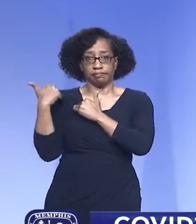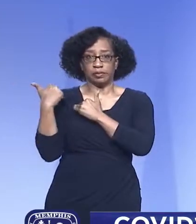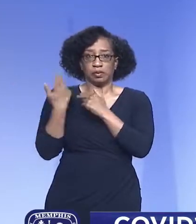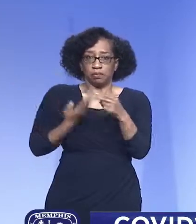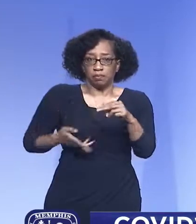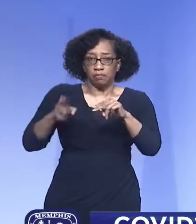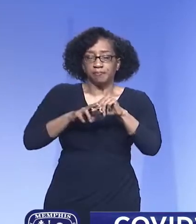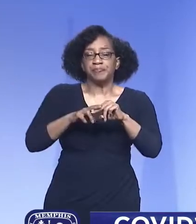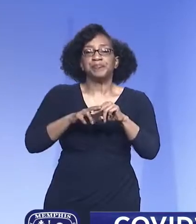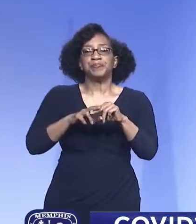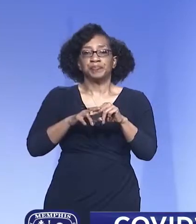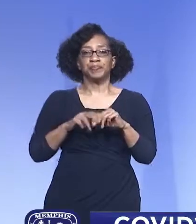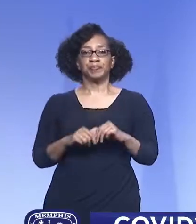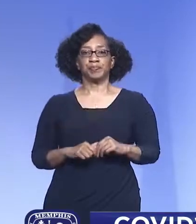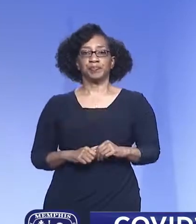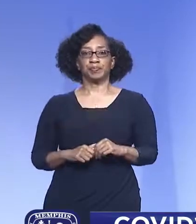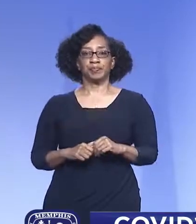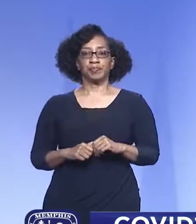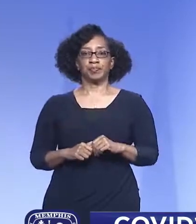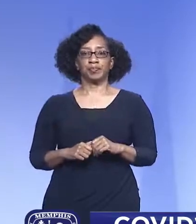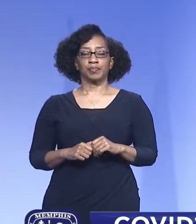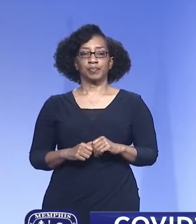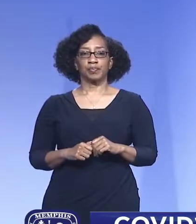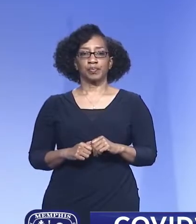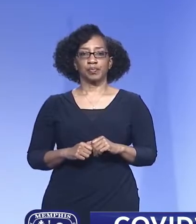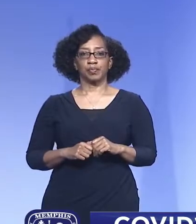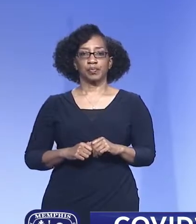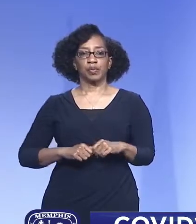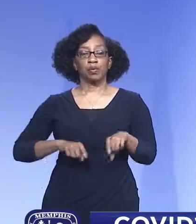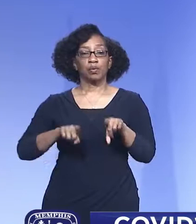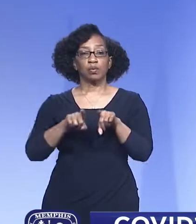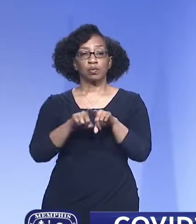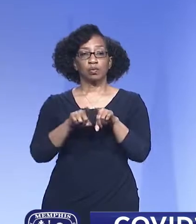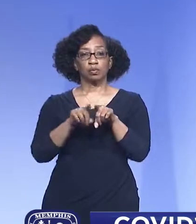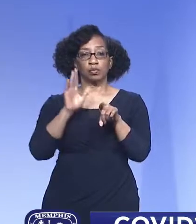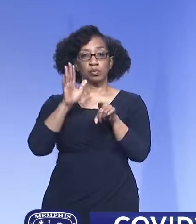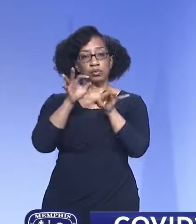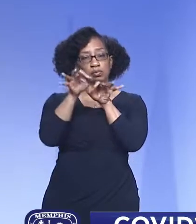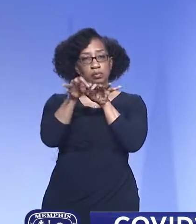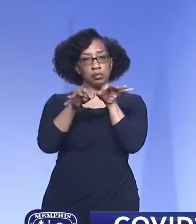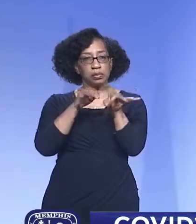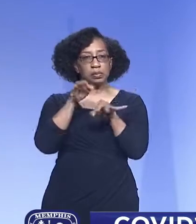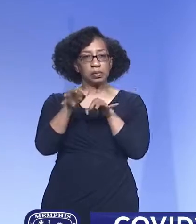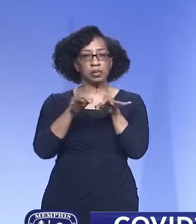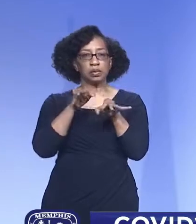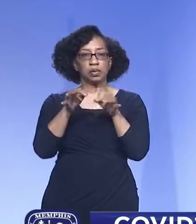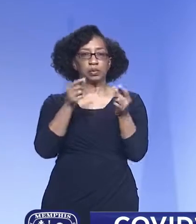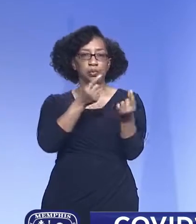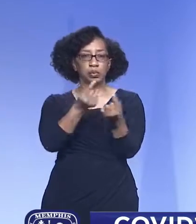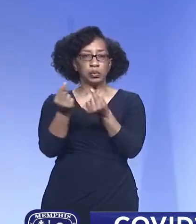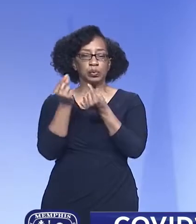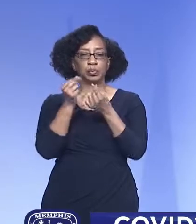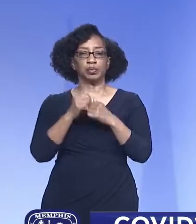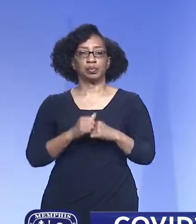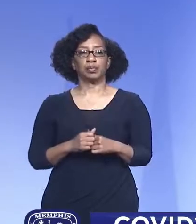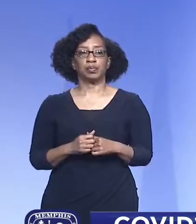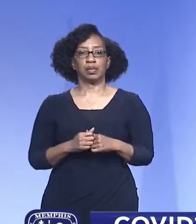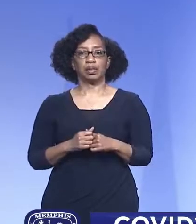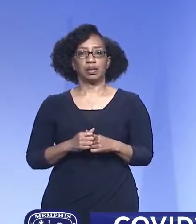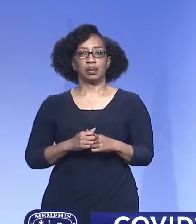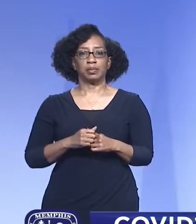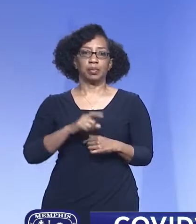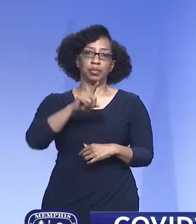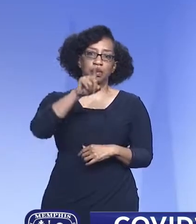more towards highly recommended guidance versus